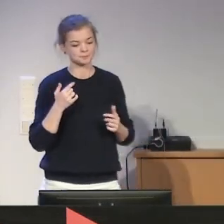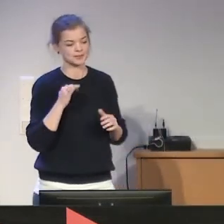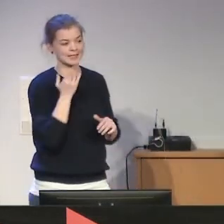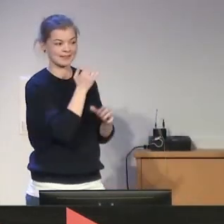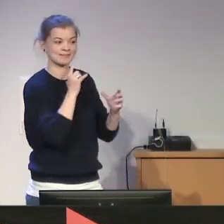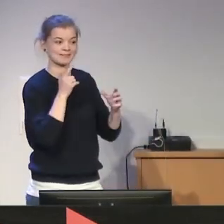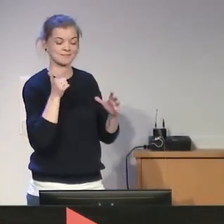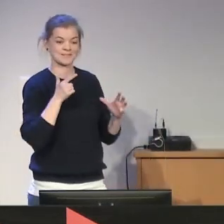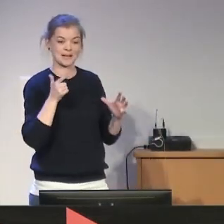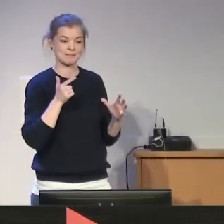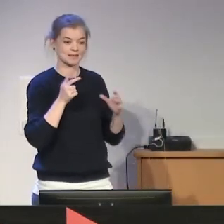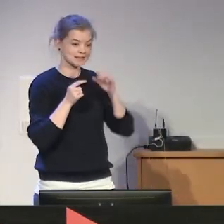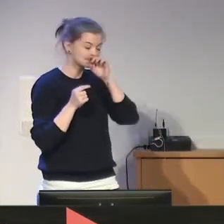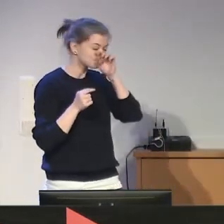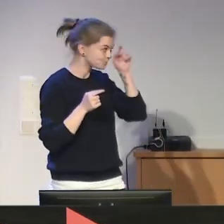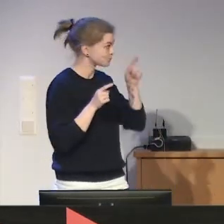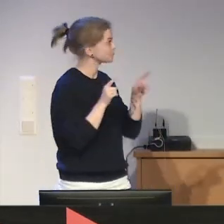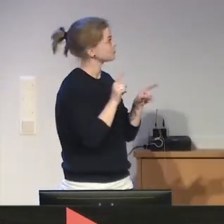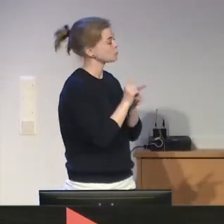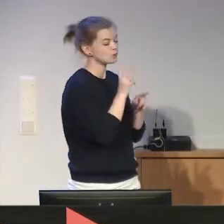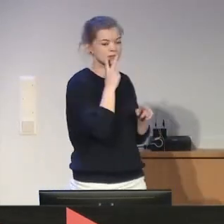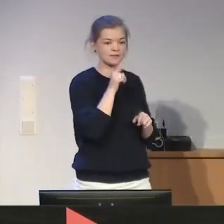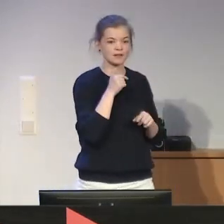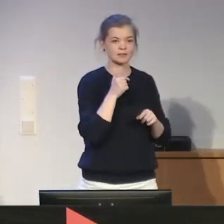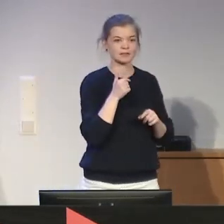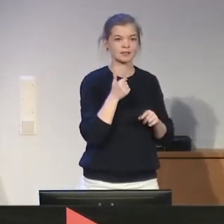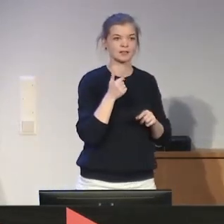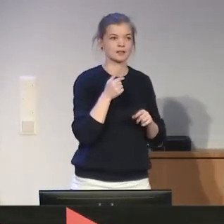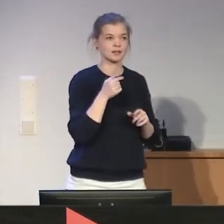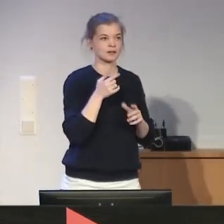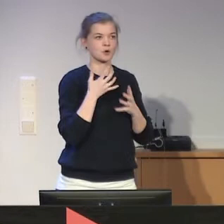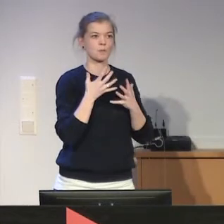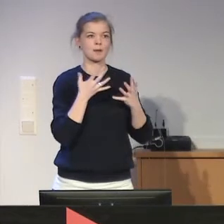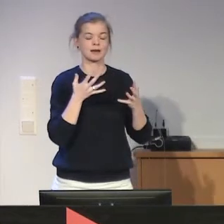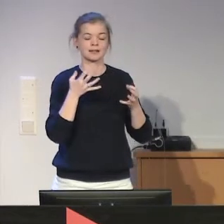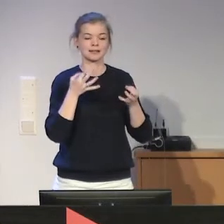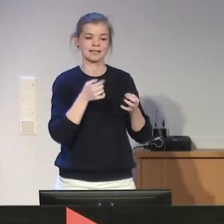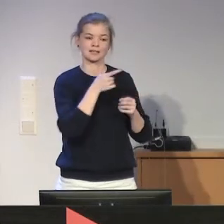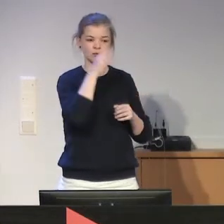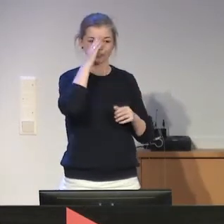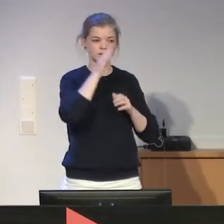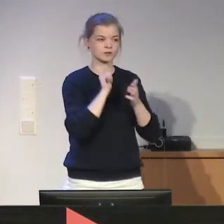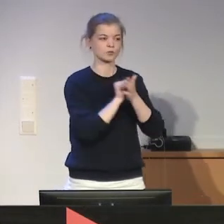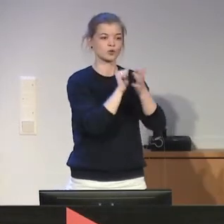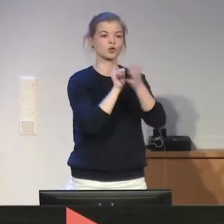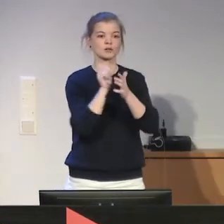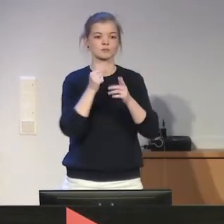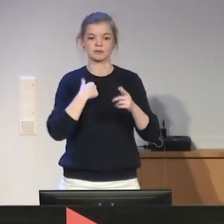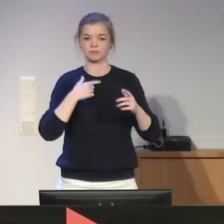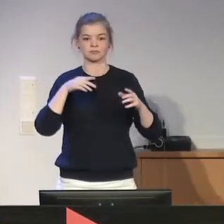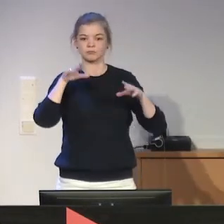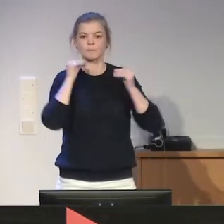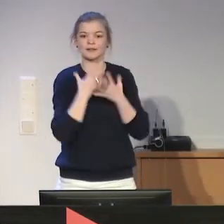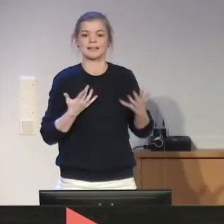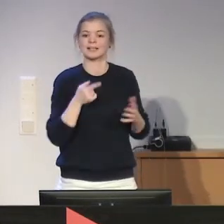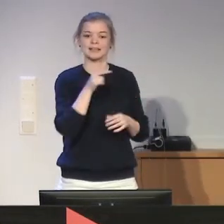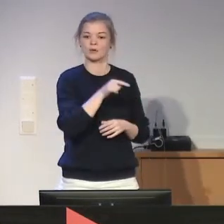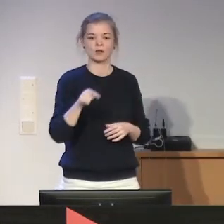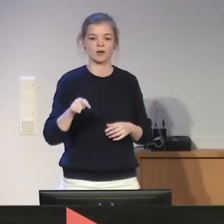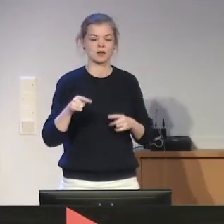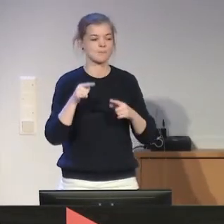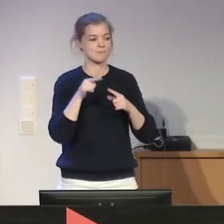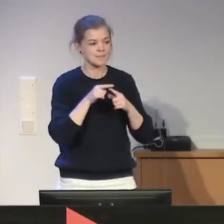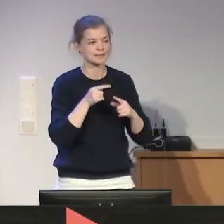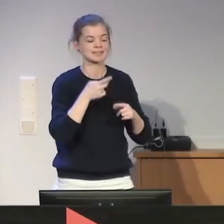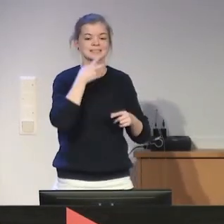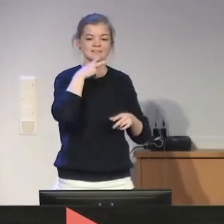if it's a benefit for me to be able to have sign language as my first language, when I was filming it,